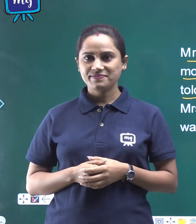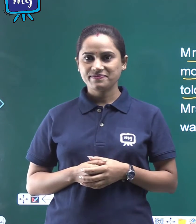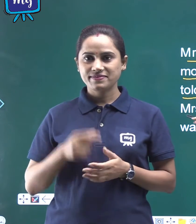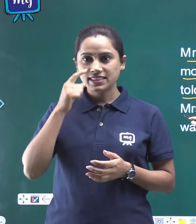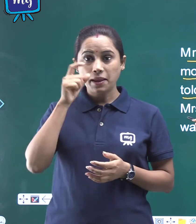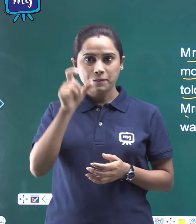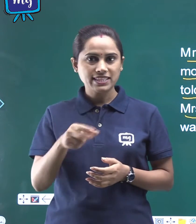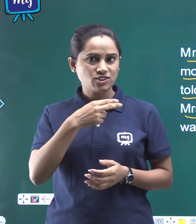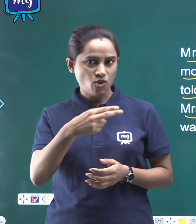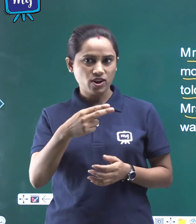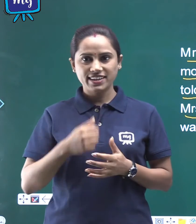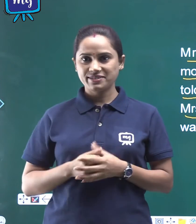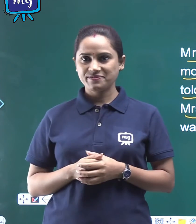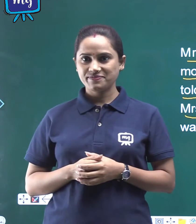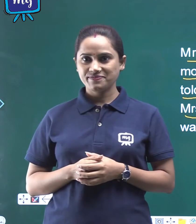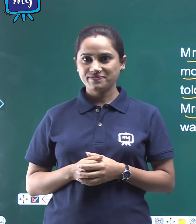Mrs. Darling.